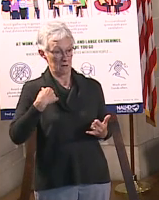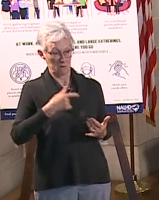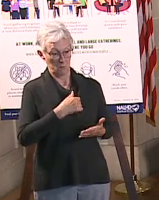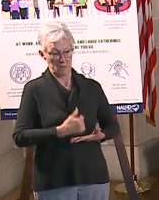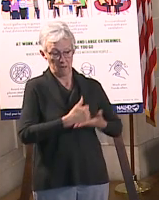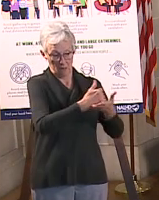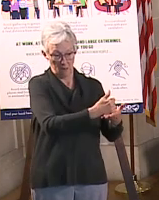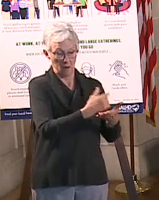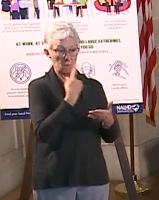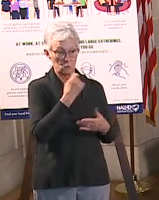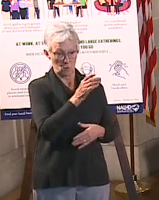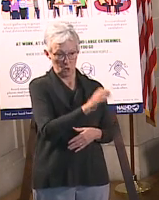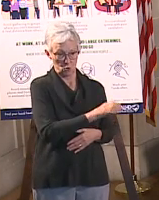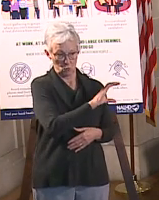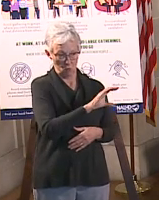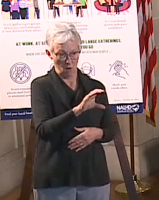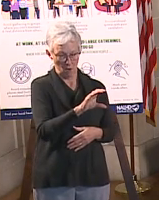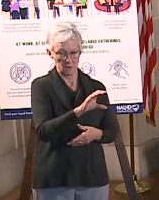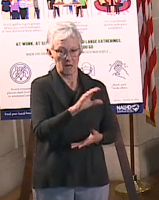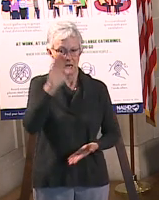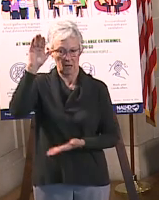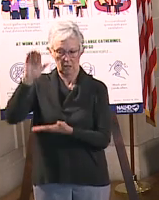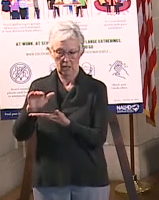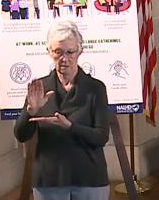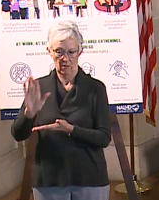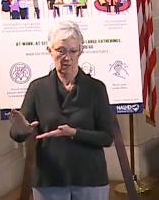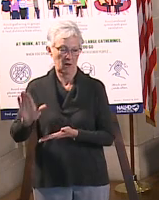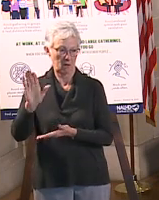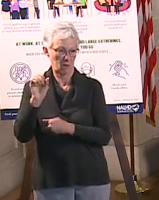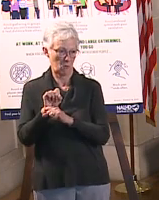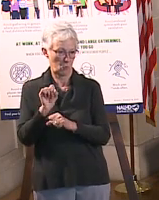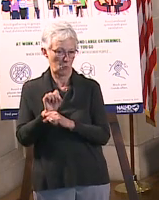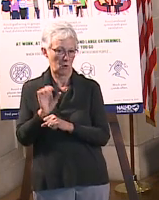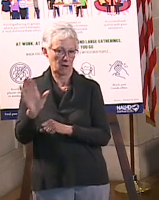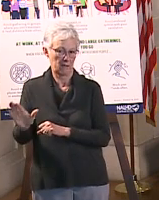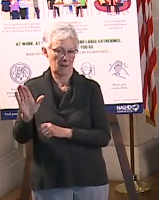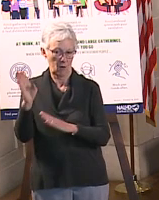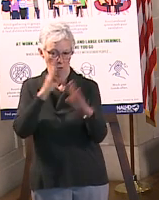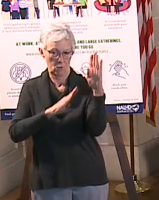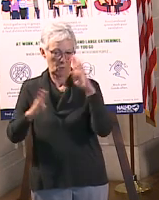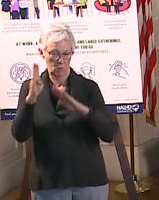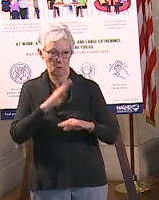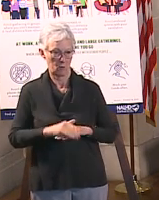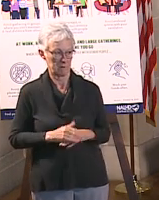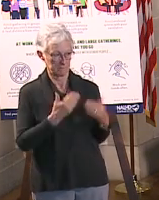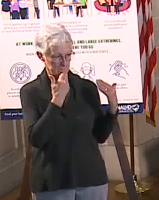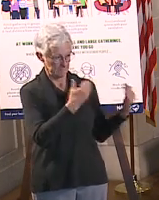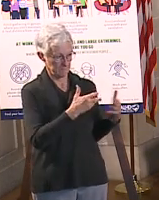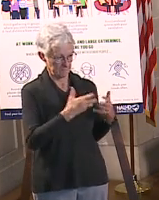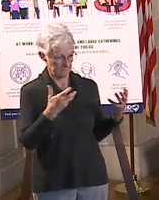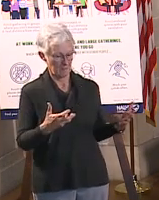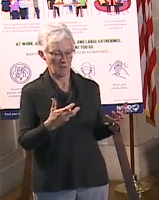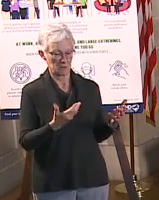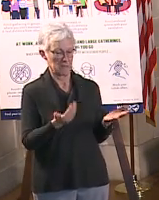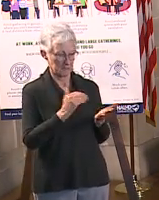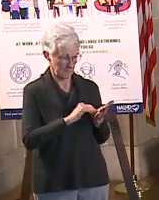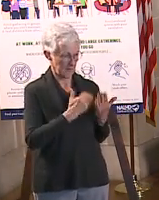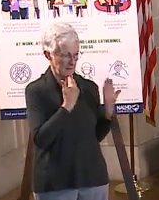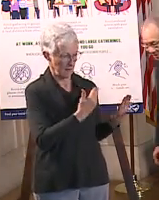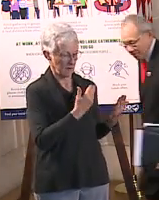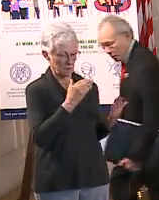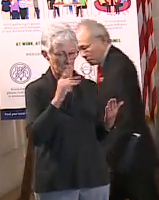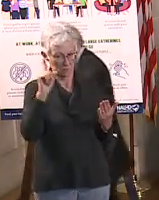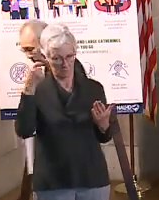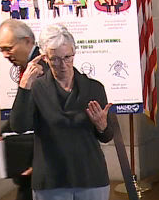one less thing our healthcare workers have to worry about. So thank you very much, and Governor Ricketts, thank you again.